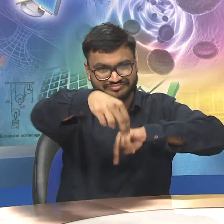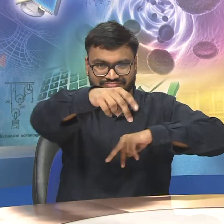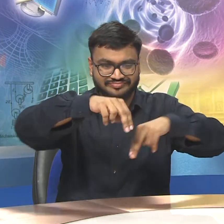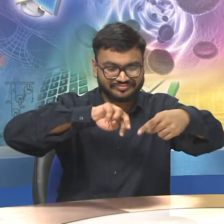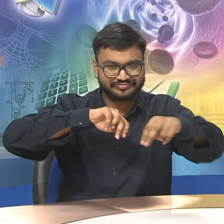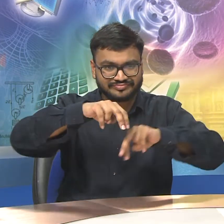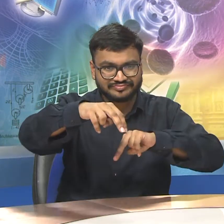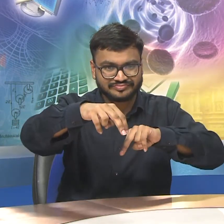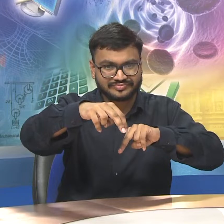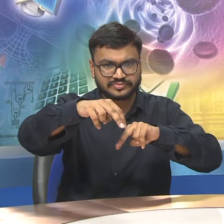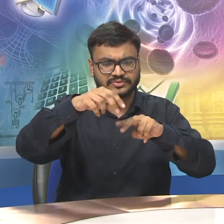explain